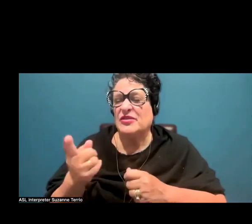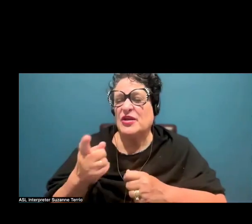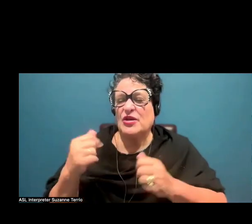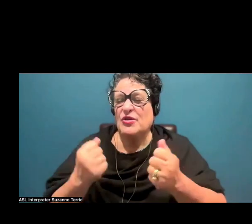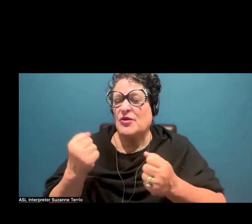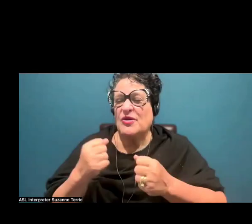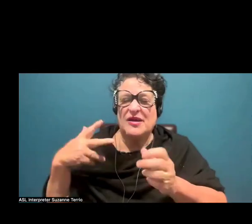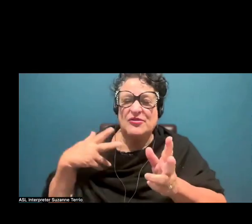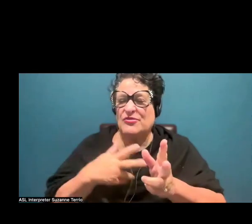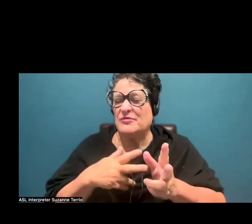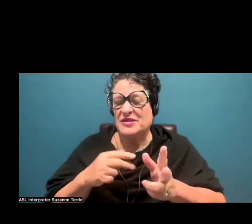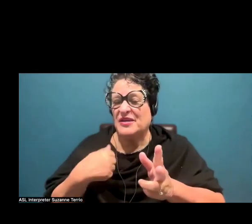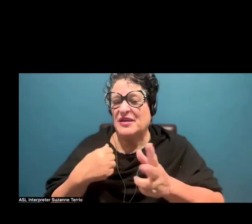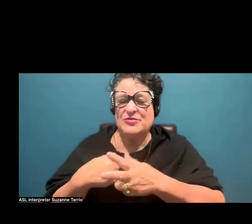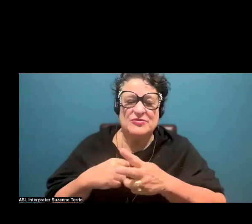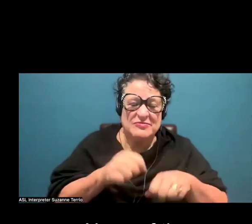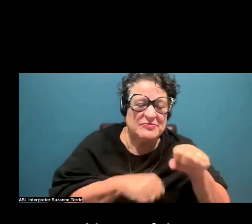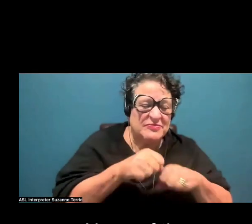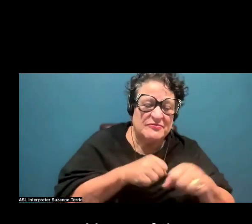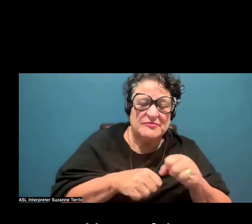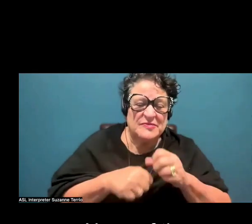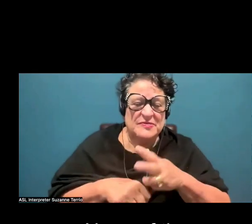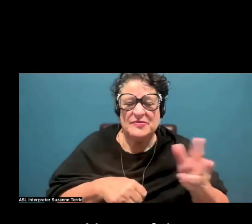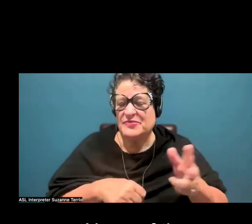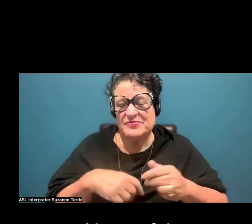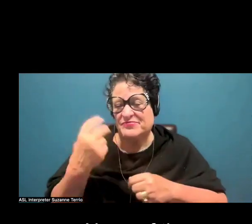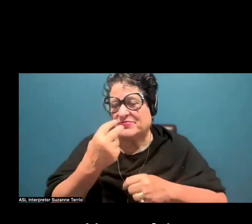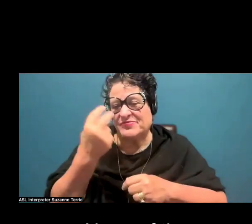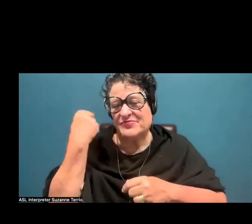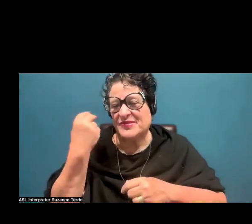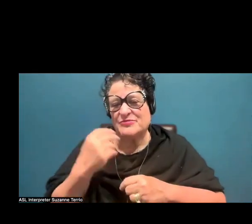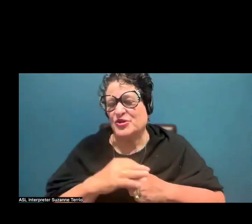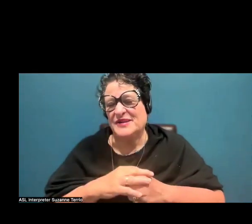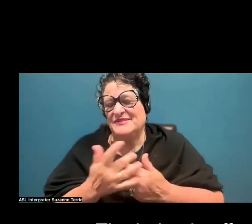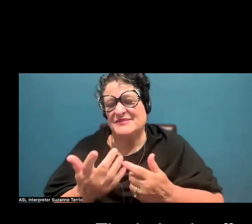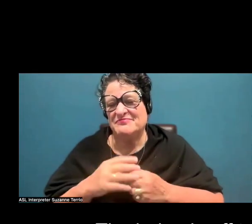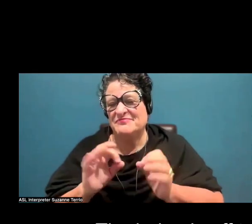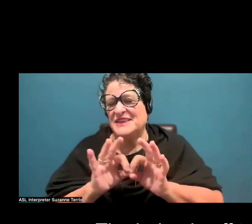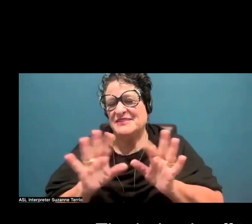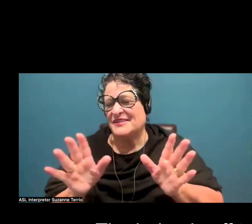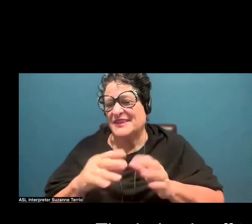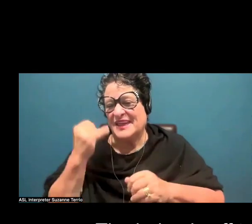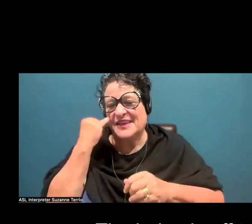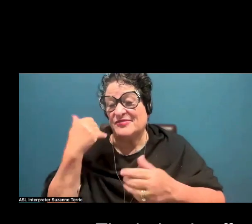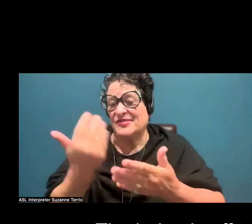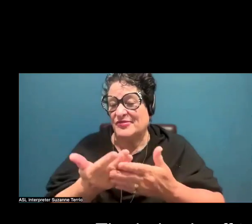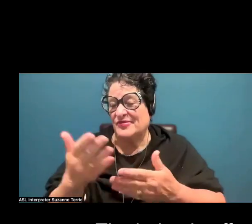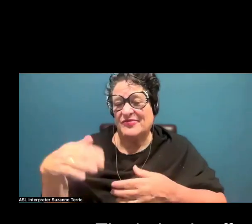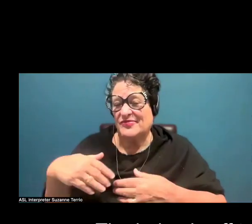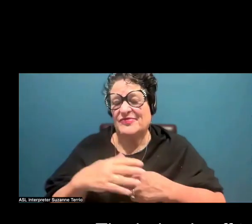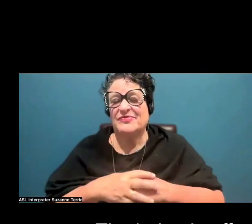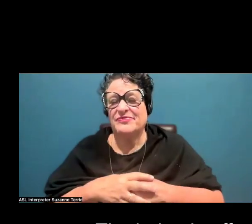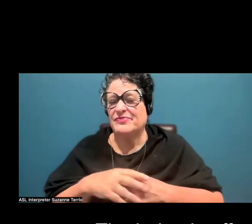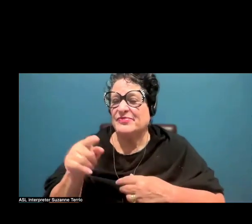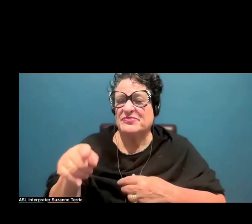closer. I swing to the side and pedal harder. None of these memories will count for much if I'm late. The lodge is off to the right, parking lot